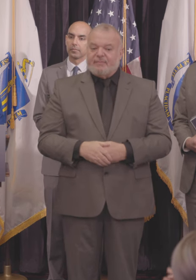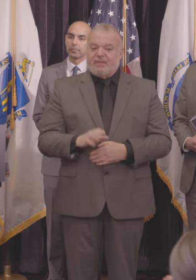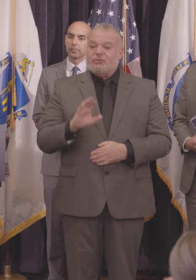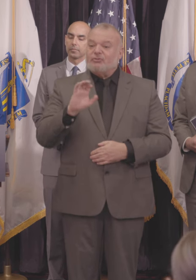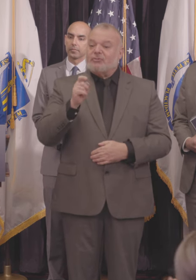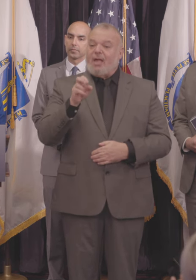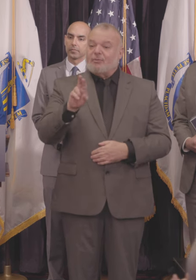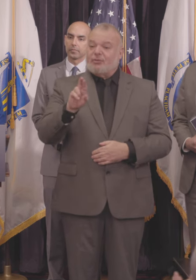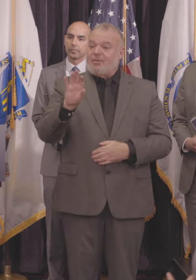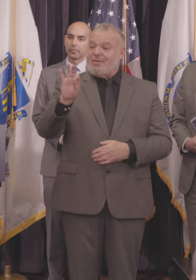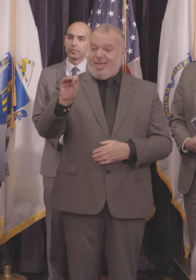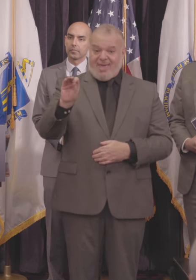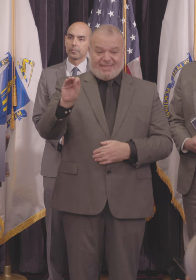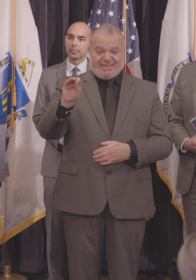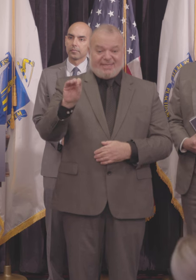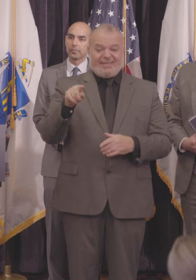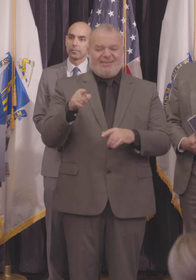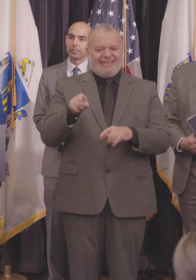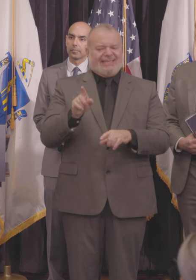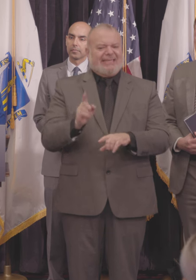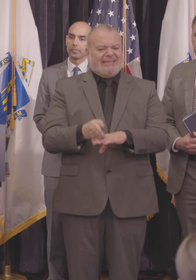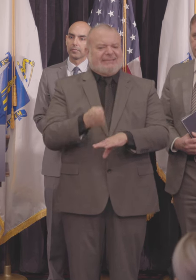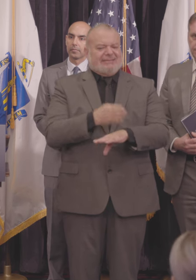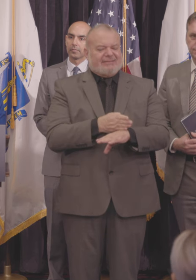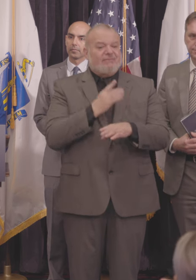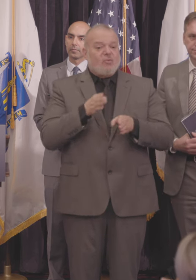record levels with additional funding